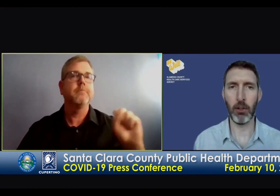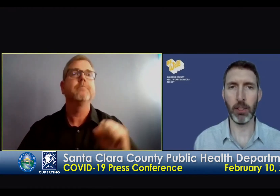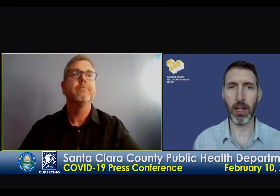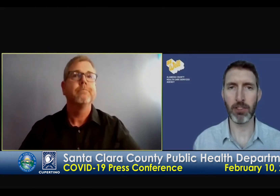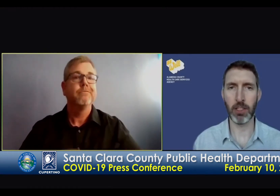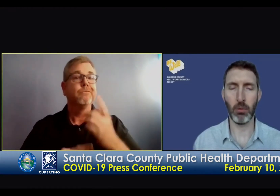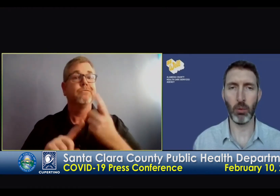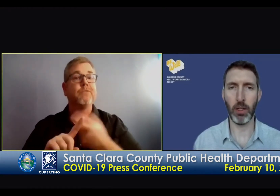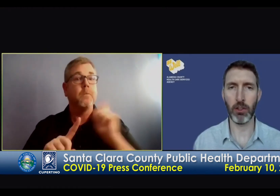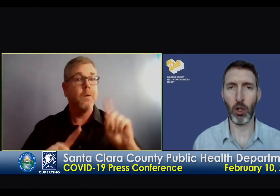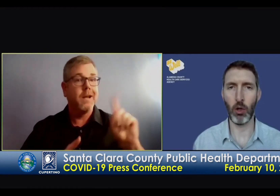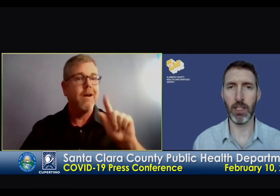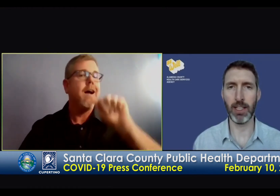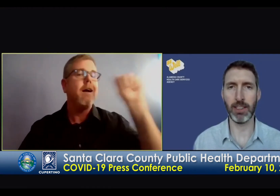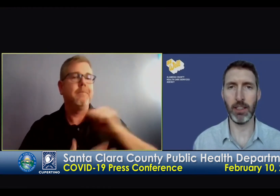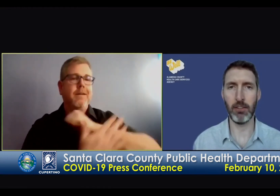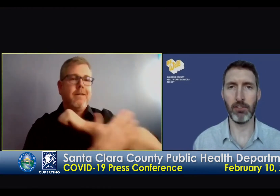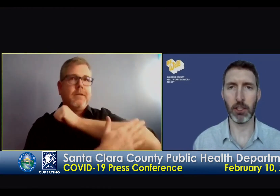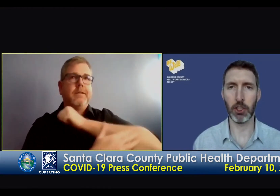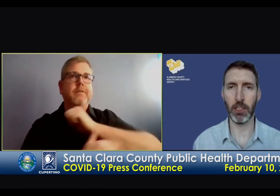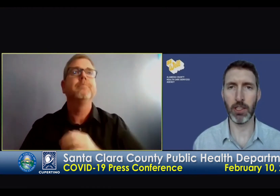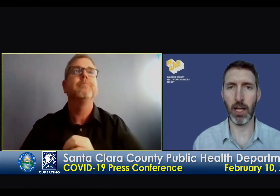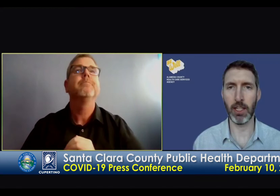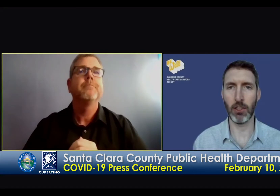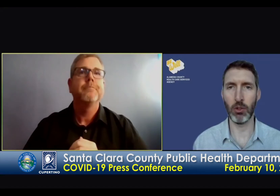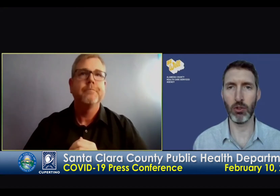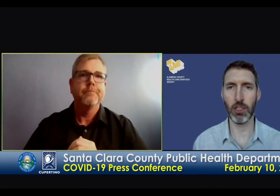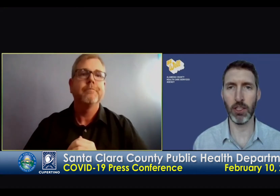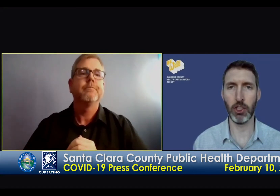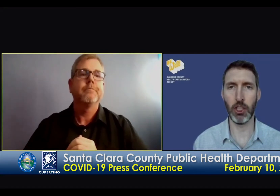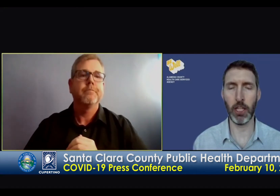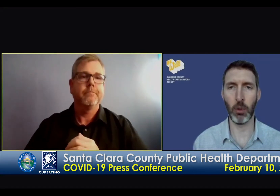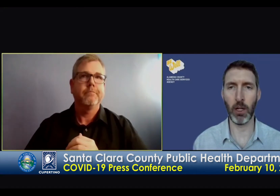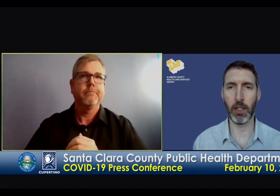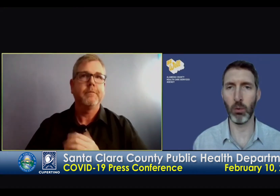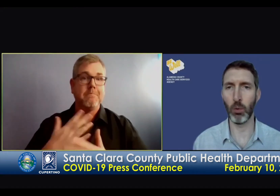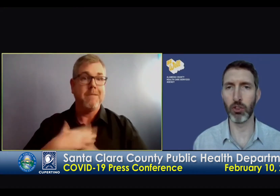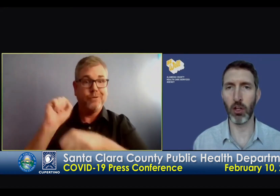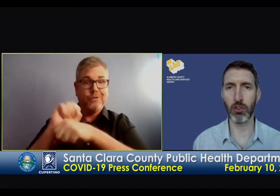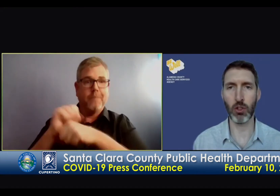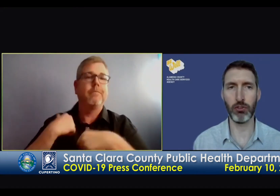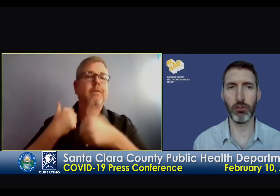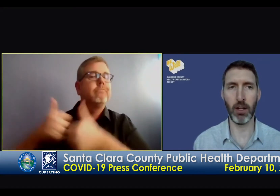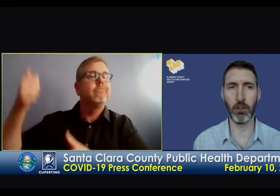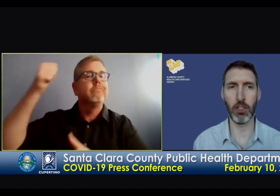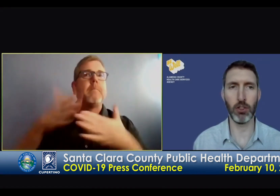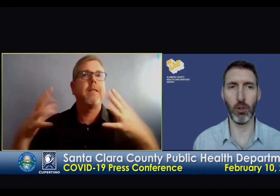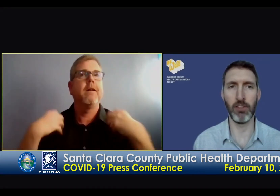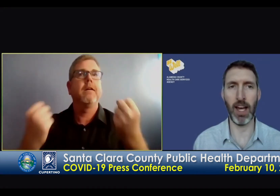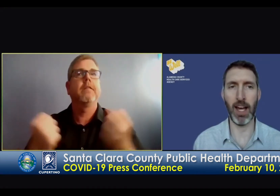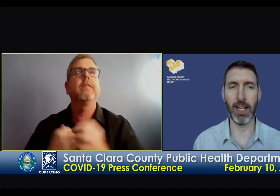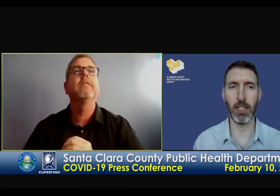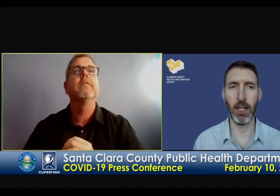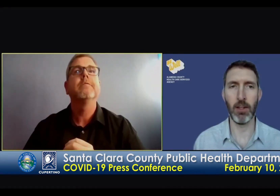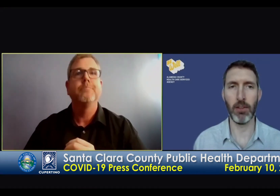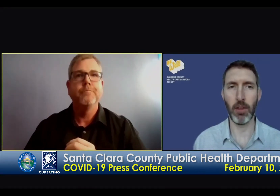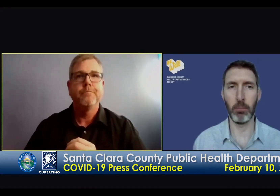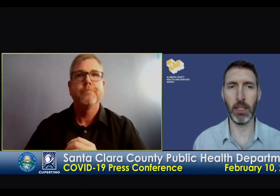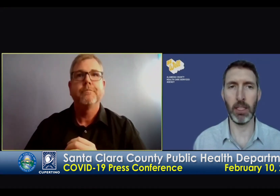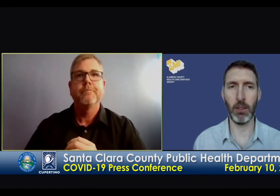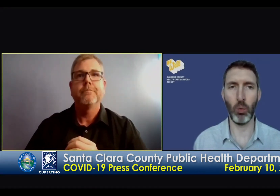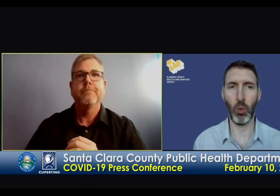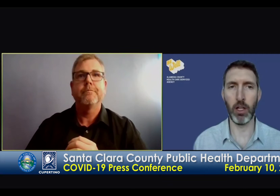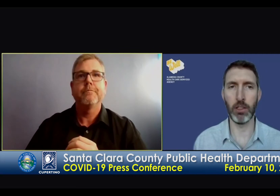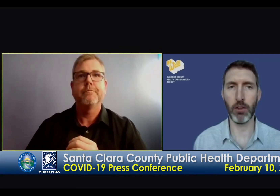County resident with COVID-19 infection diagnosed in January was also found to have had the